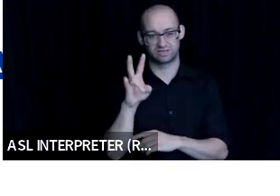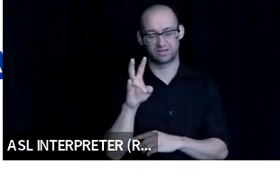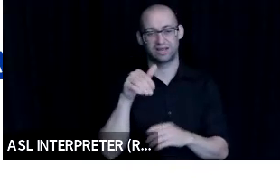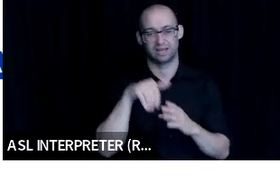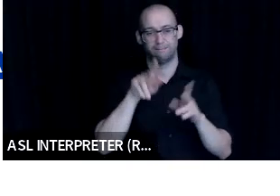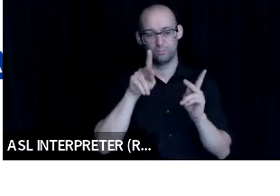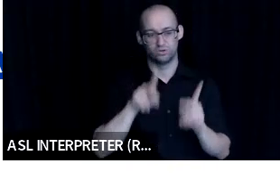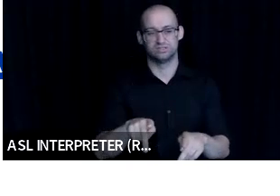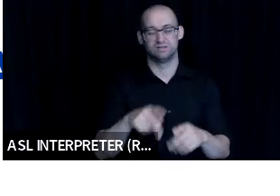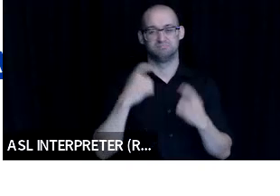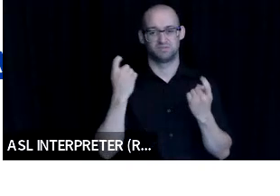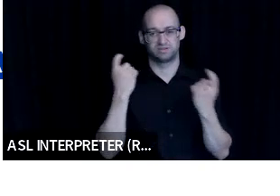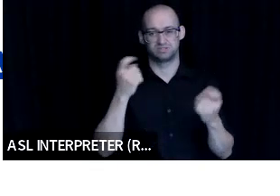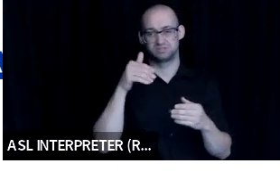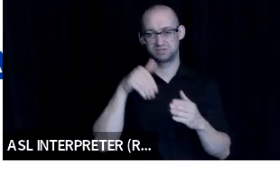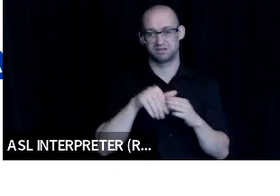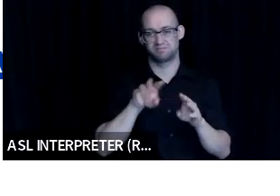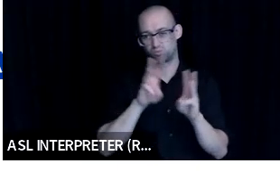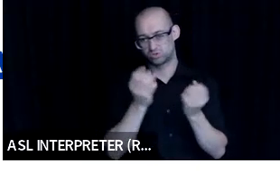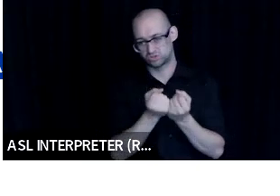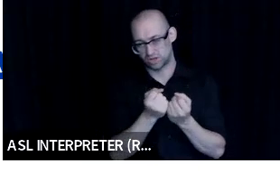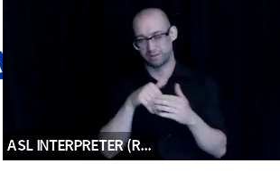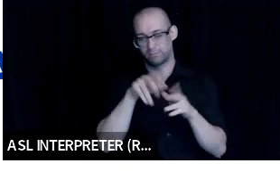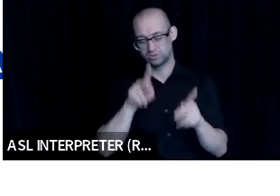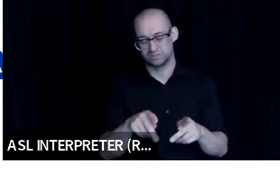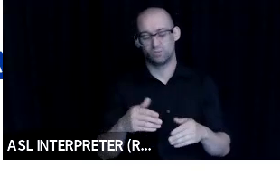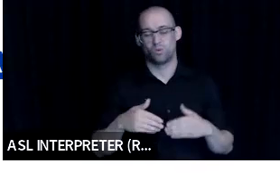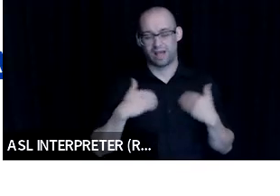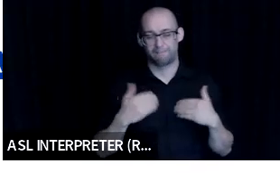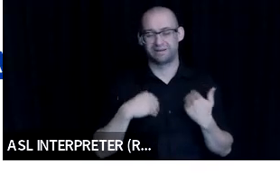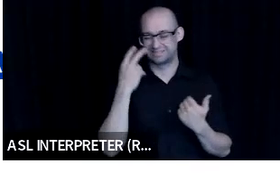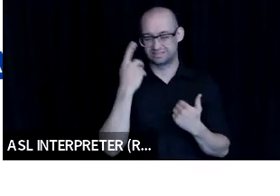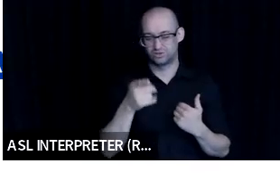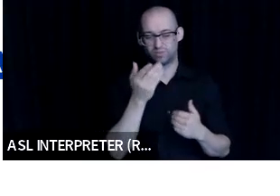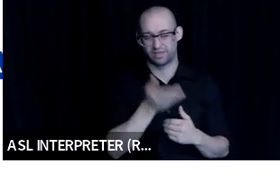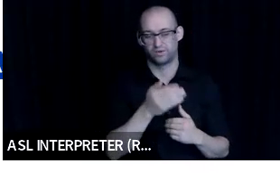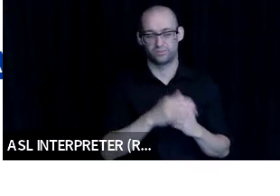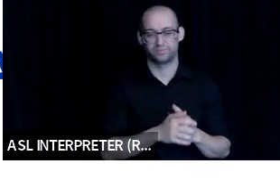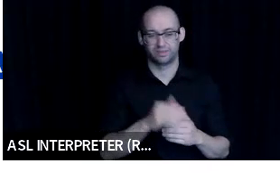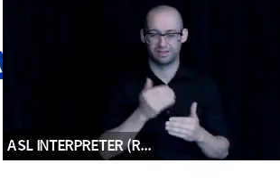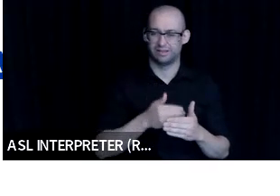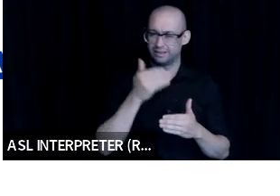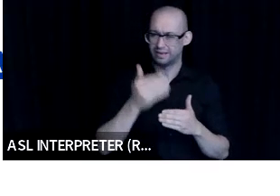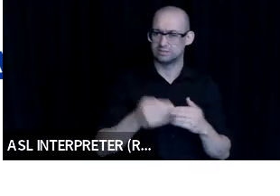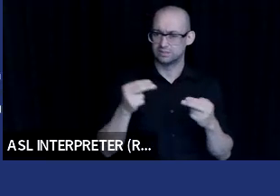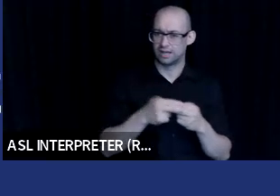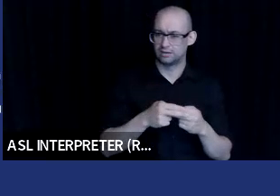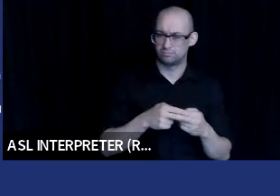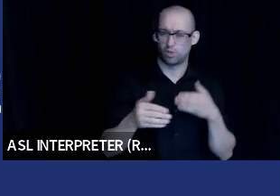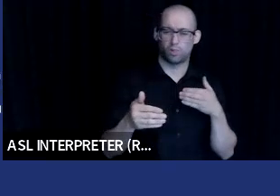across the state. We were very, very happy to see you there. Next slide. We're almost there.